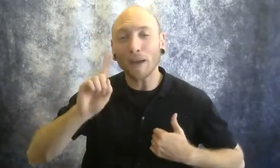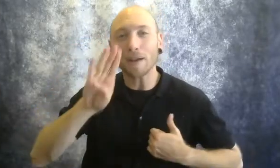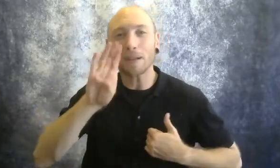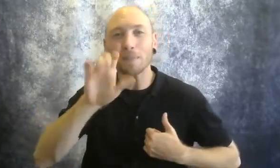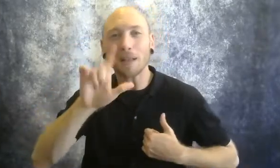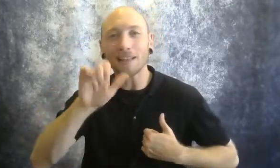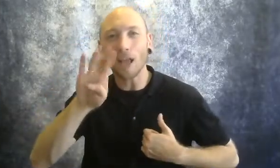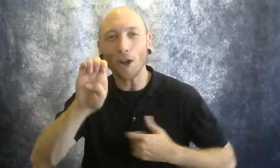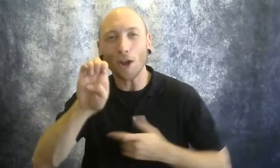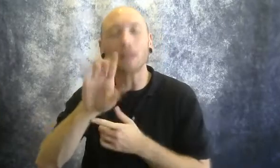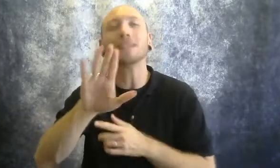God lived in Bel Air.